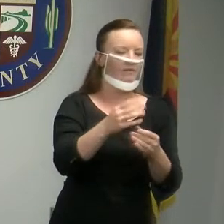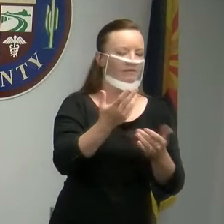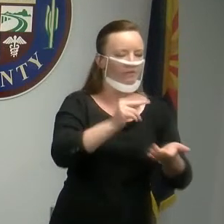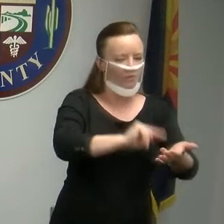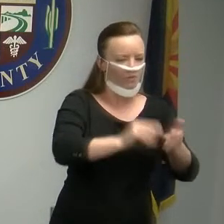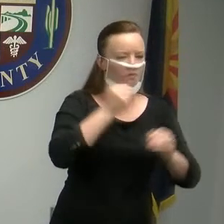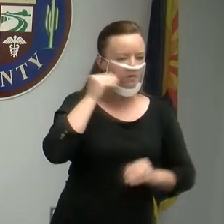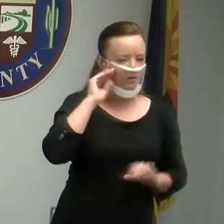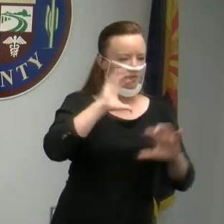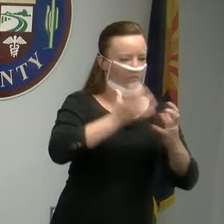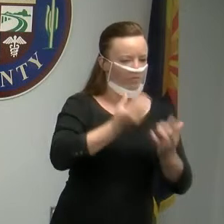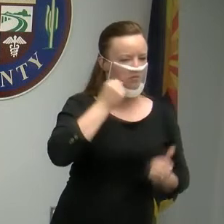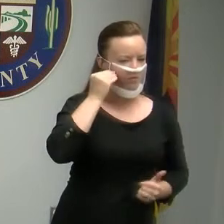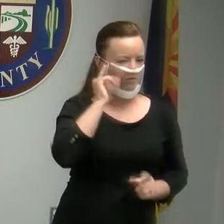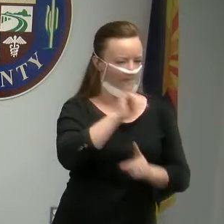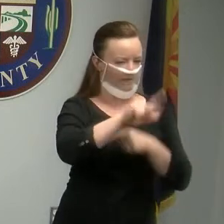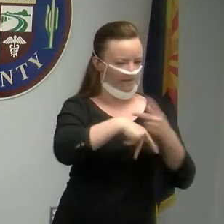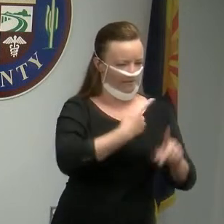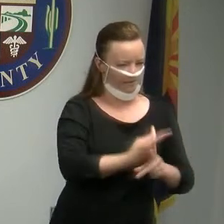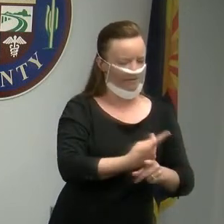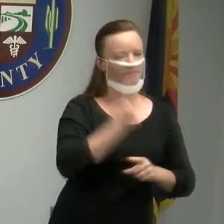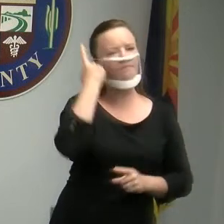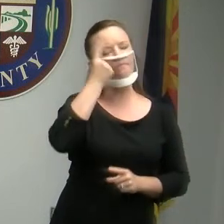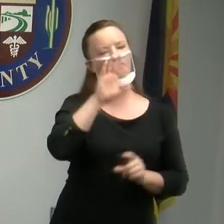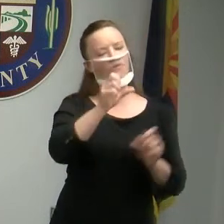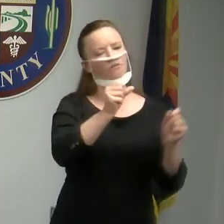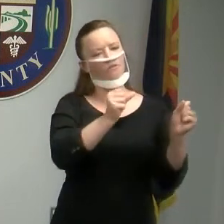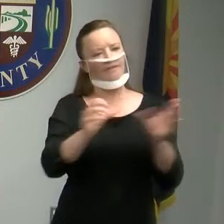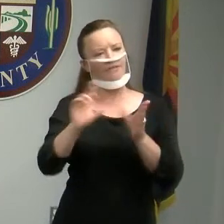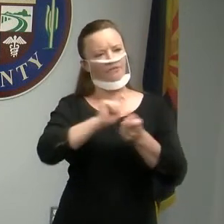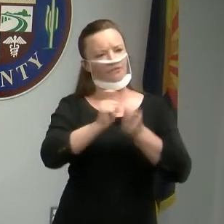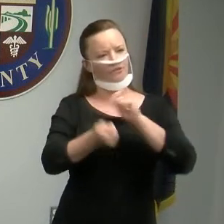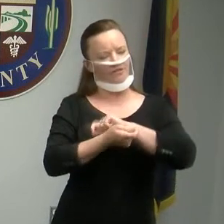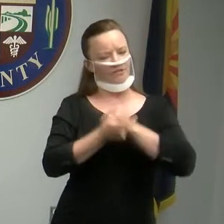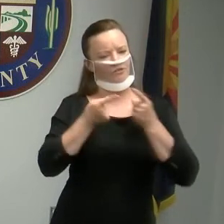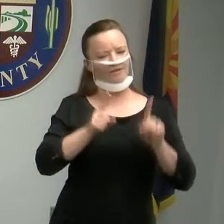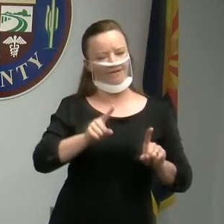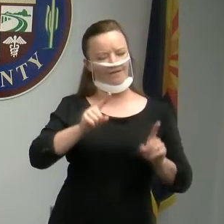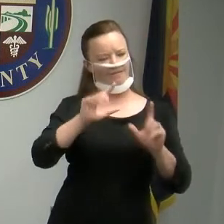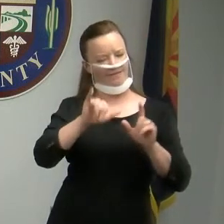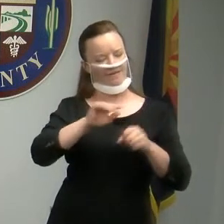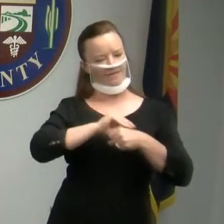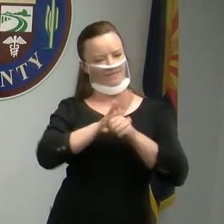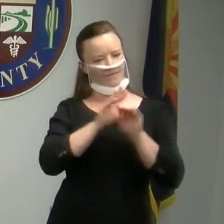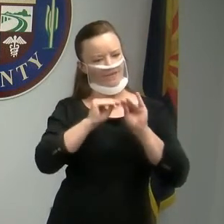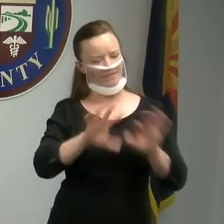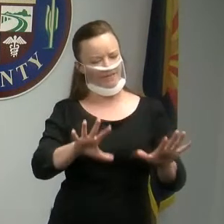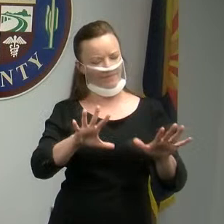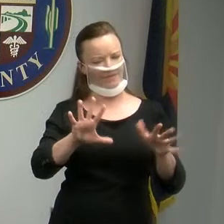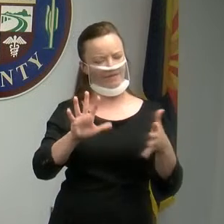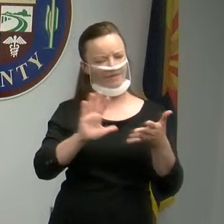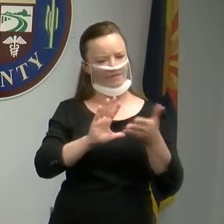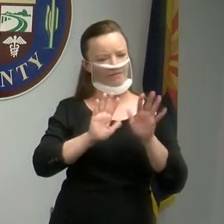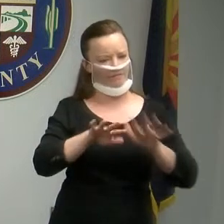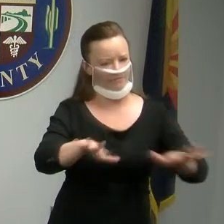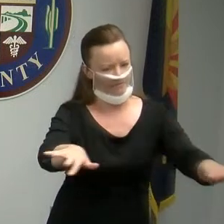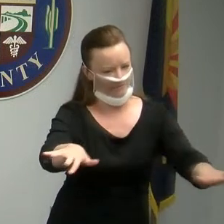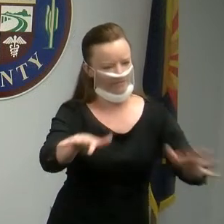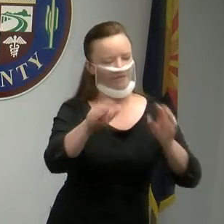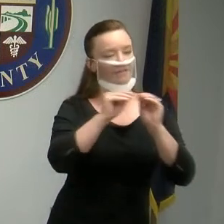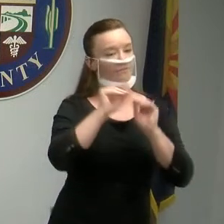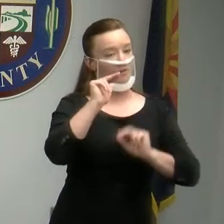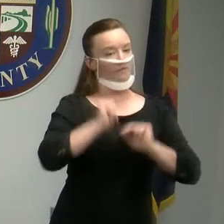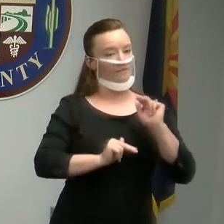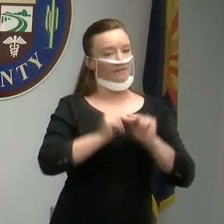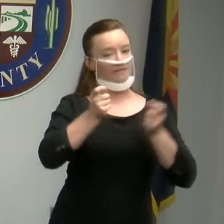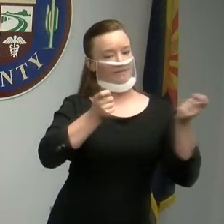your strategy changed at all as we get further into the pandemic and you're having, more facilities dealing with the outbreaks, or you might